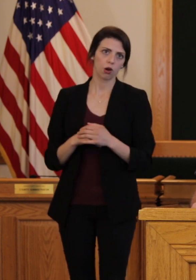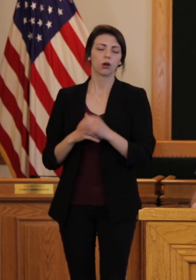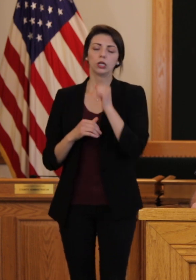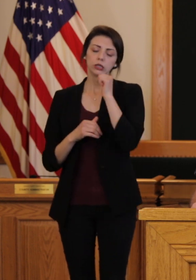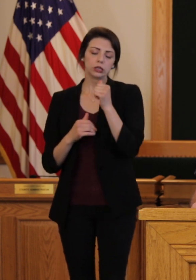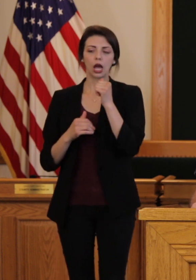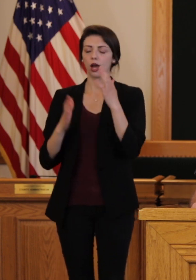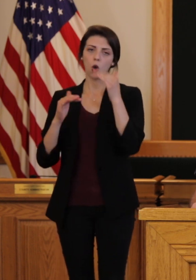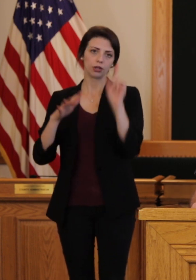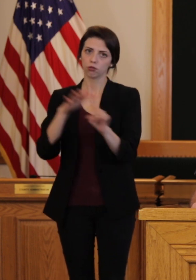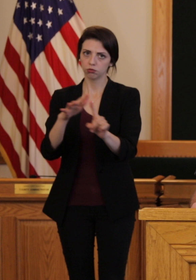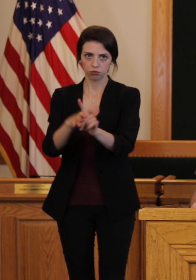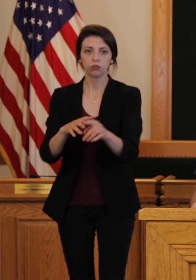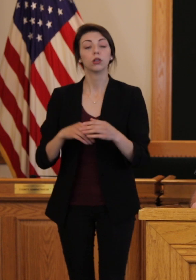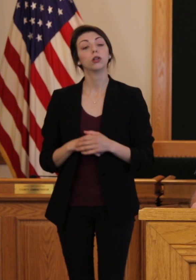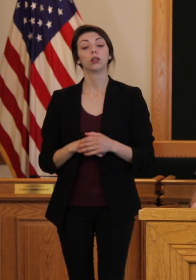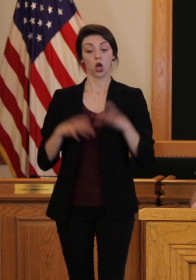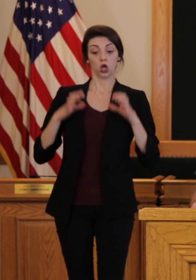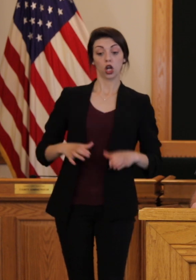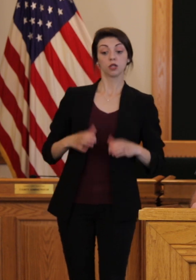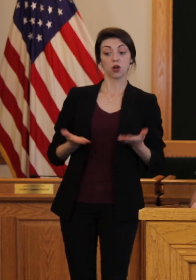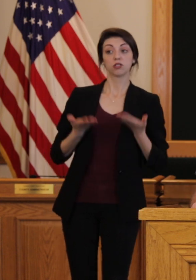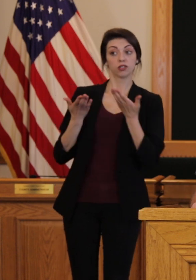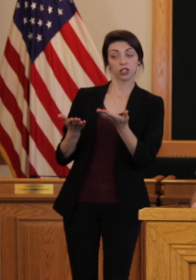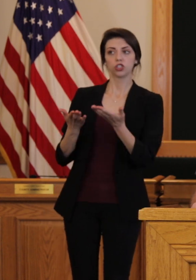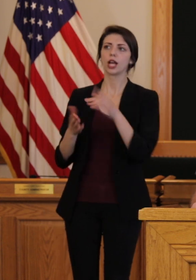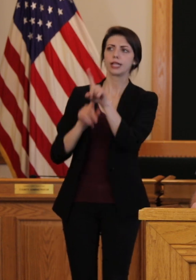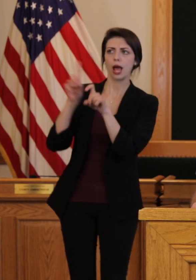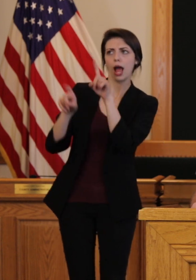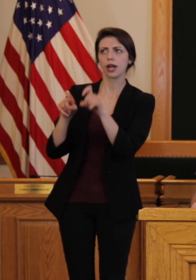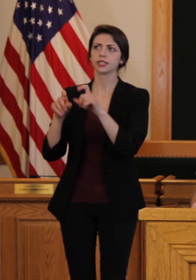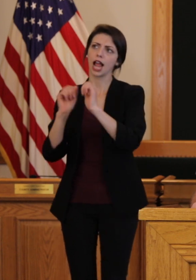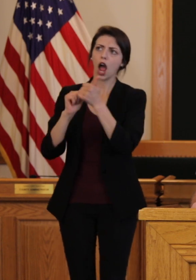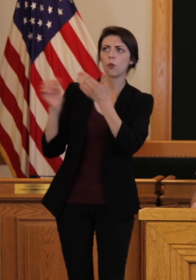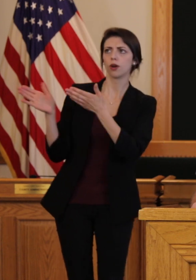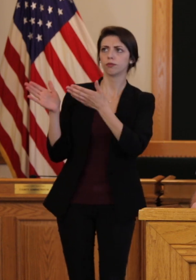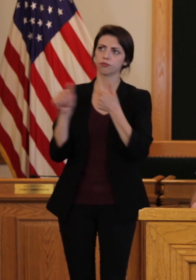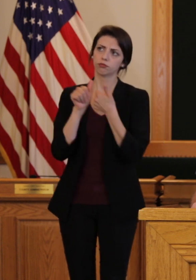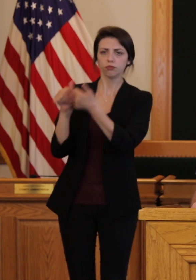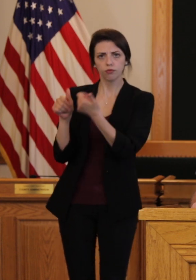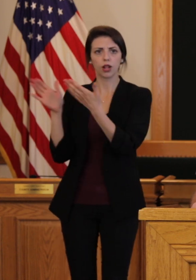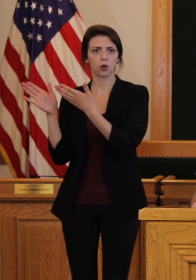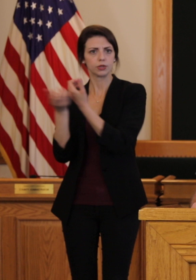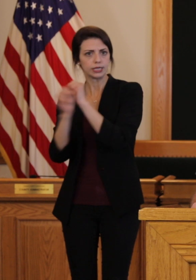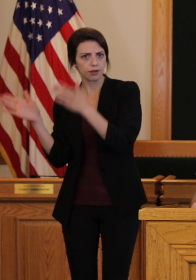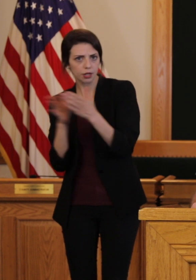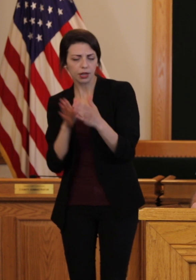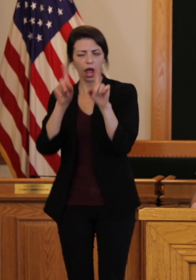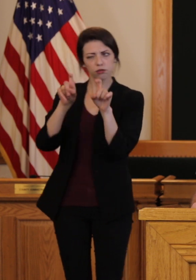customers are encouraged to ask the business owner about the procedures they are taking to comply with the new requirements, including employee